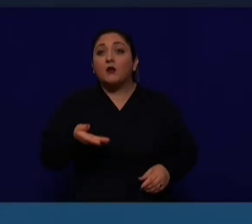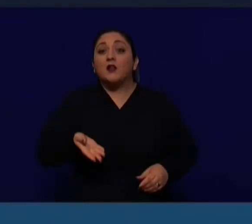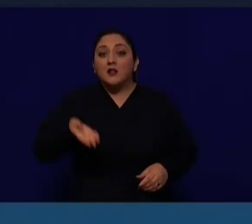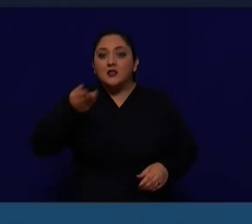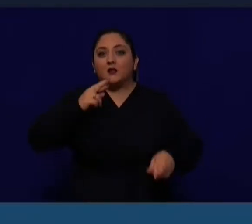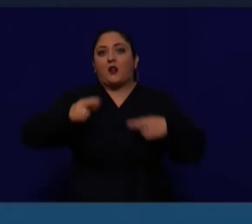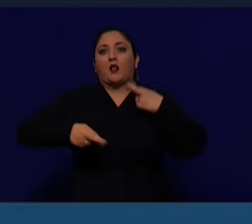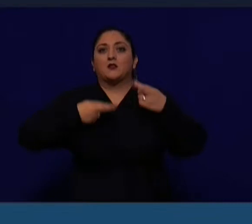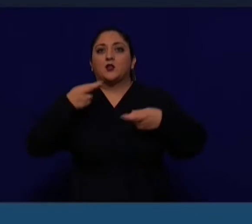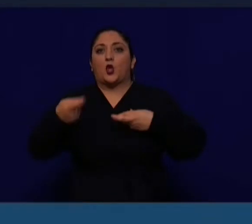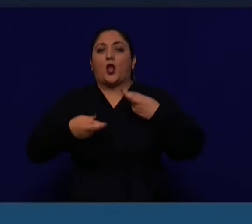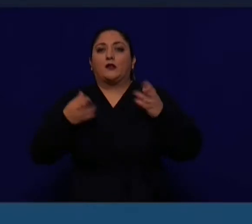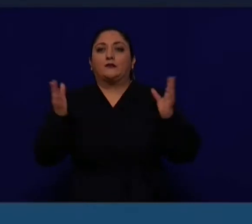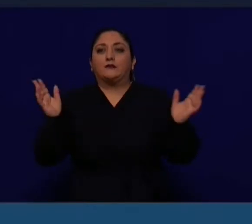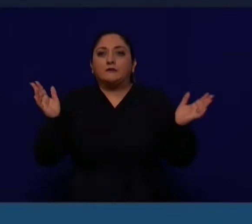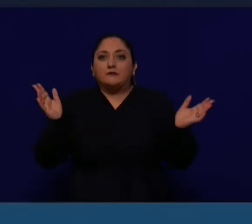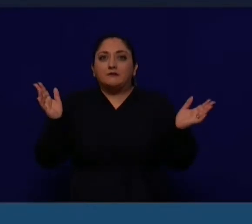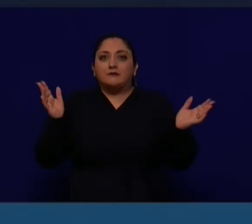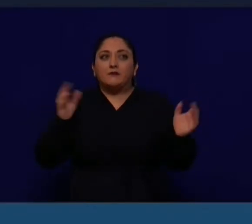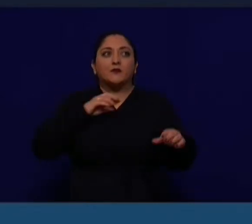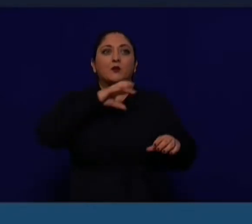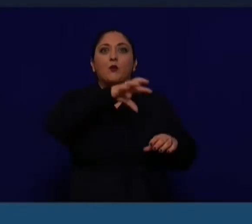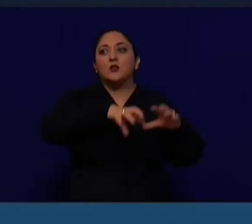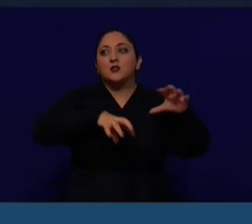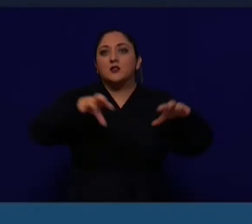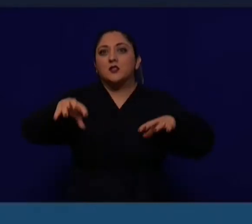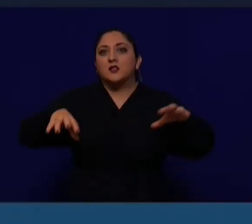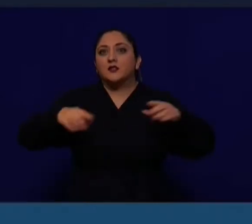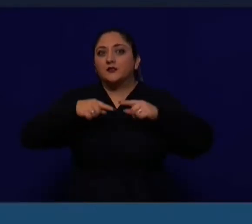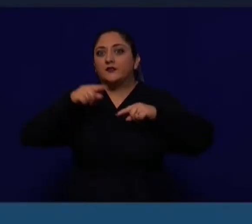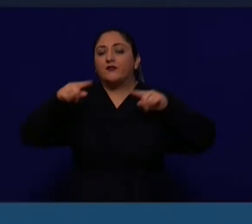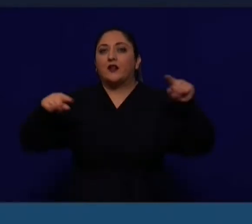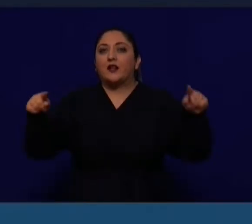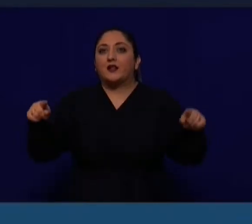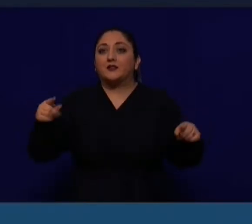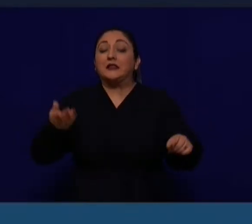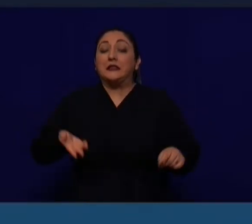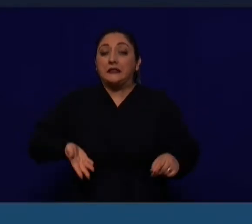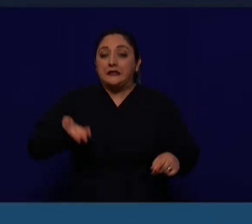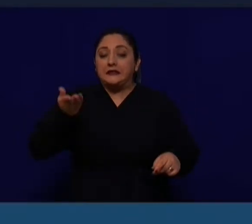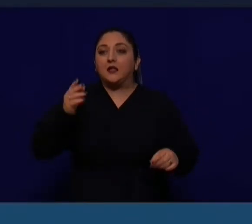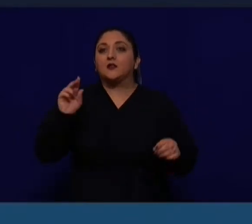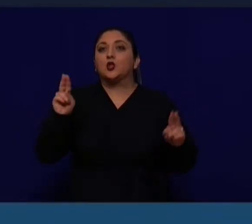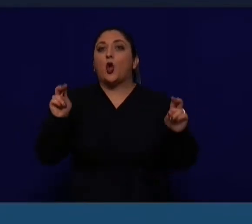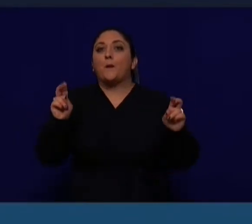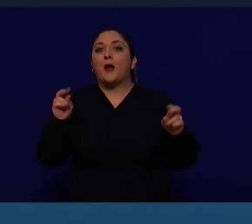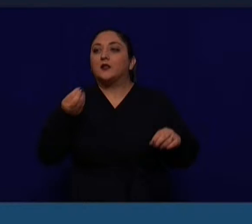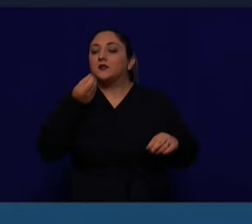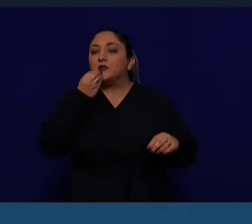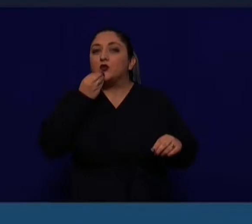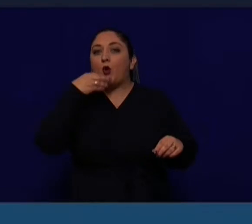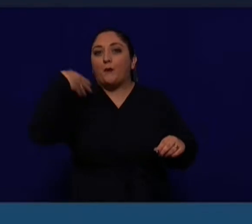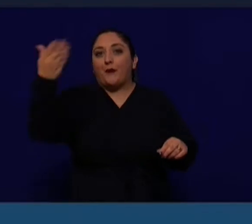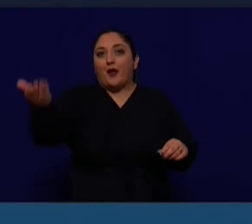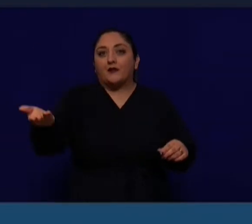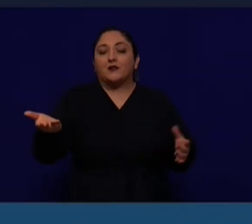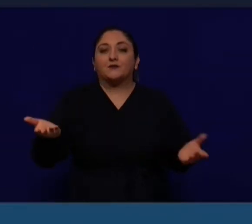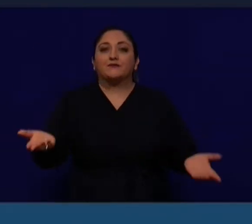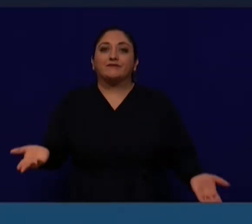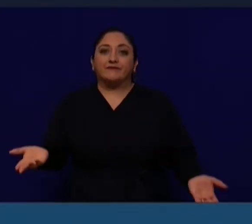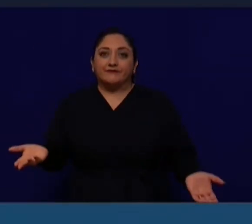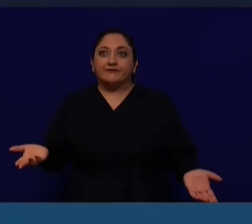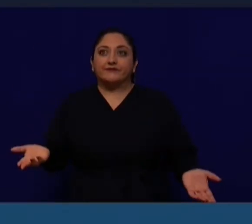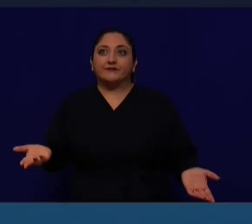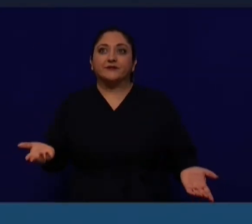social gatherings in various locations. And eating out is one of them. And that is why we have targeted as well